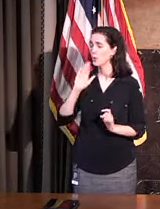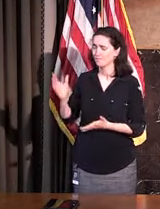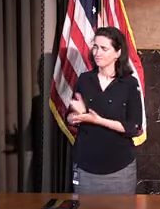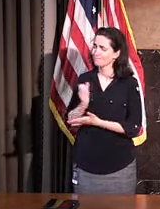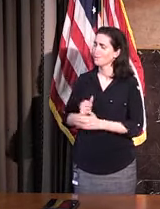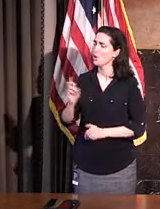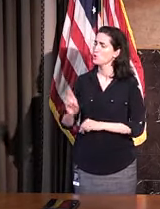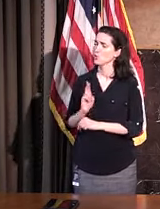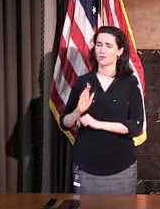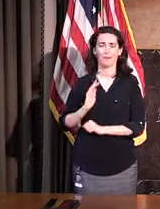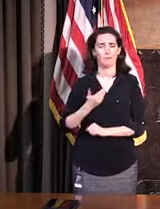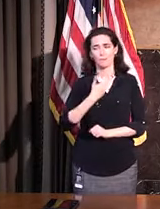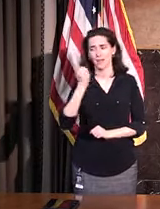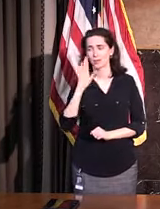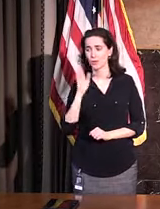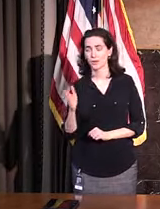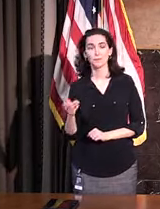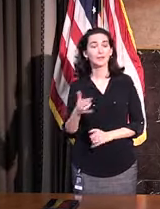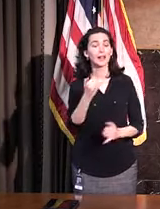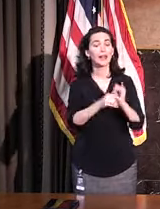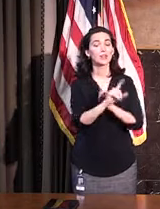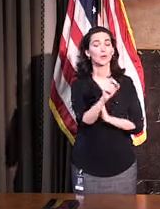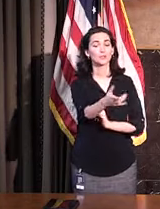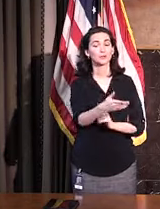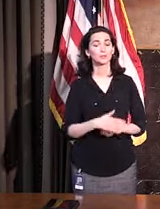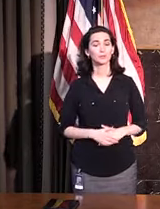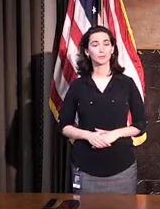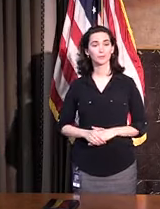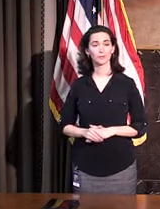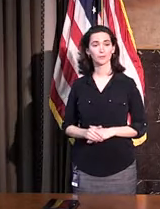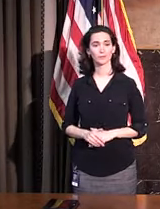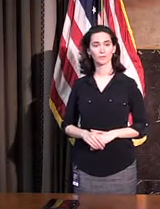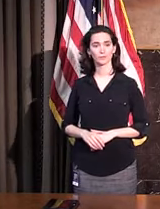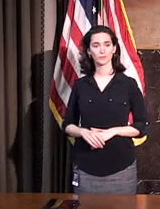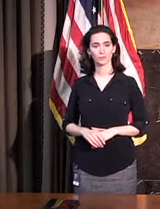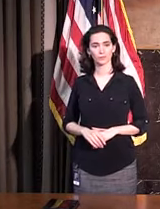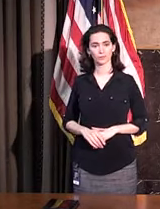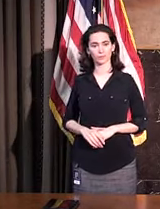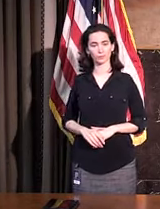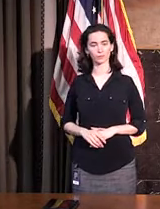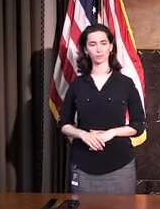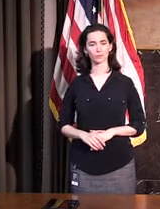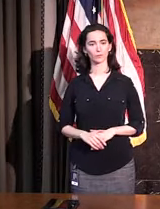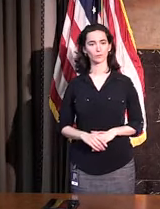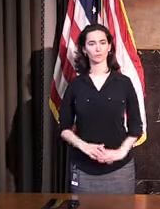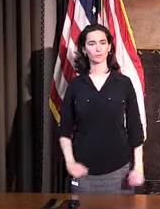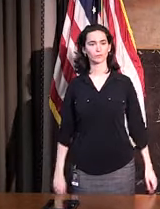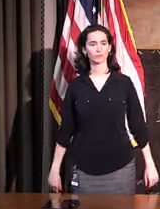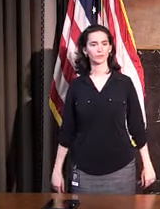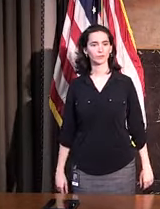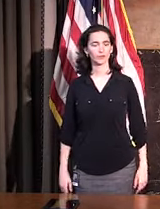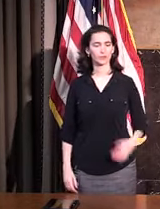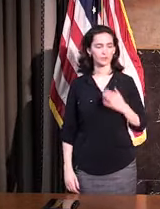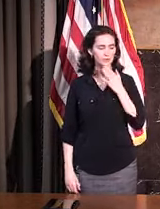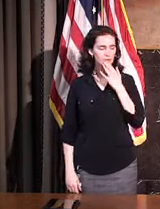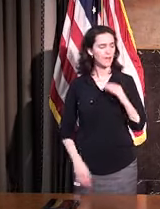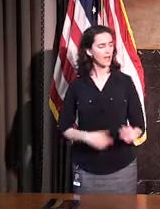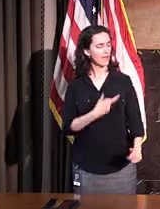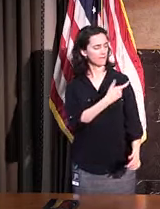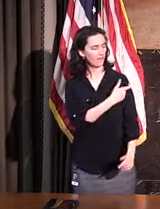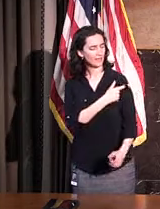potential. Yeah. Last question. Yeah. Do you know how many vaccines you've been listed? And then also, mm-hmm. do you have an estimate for how